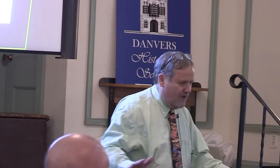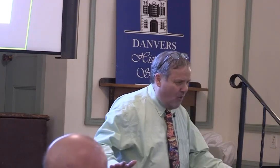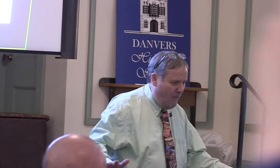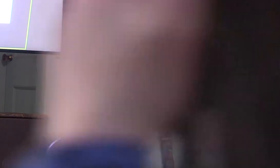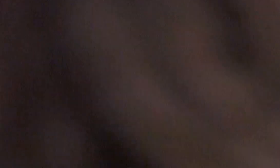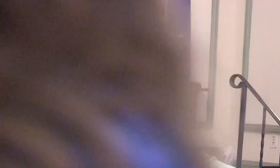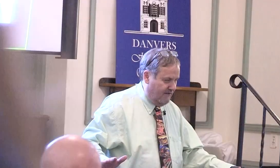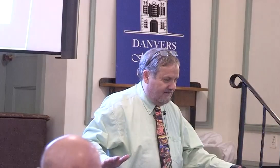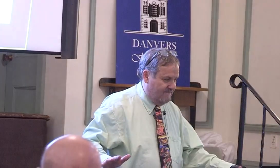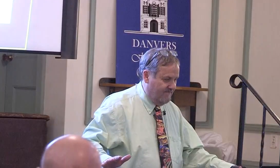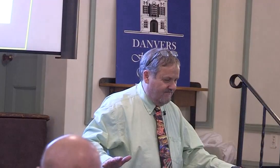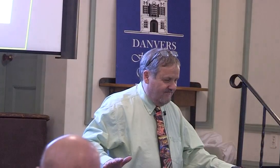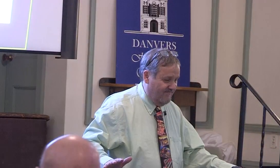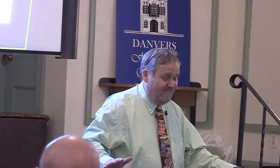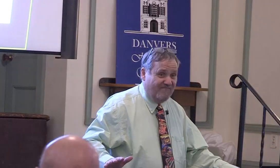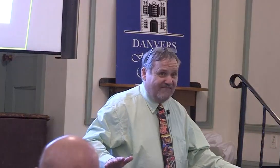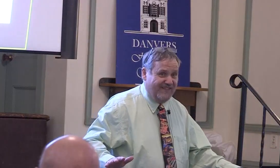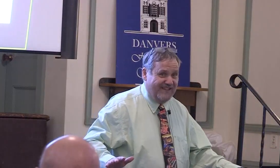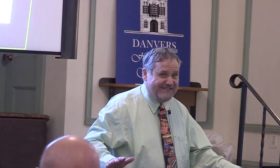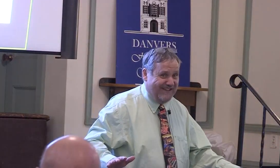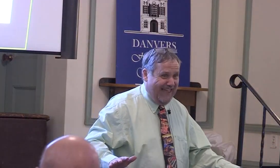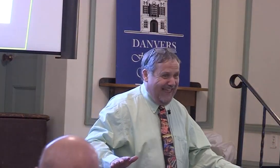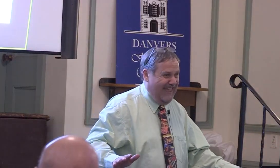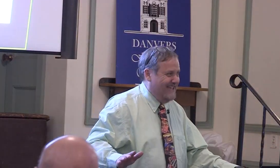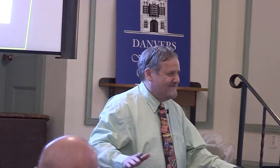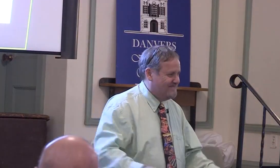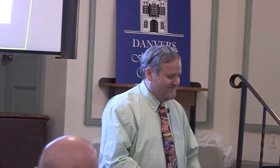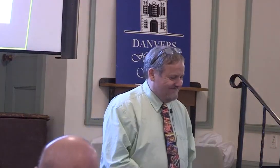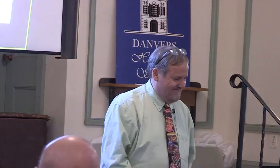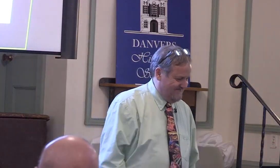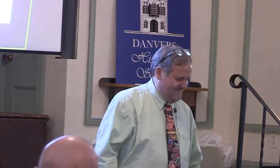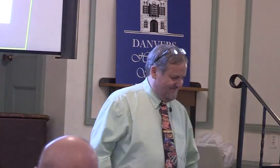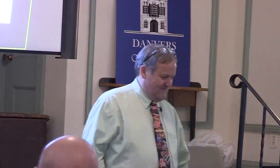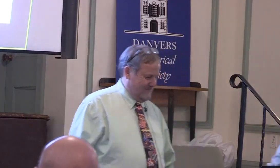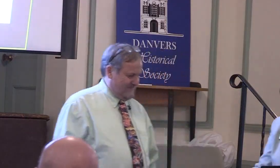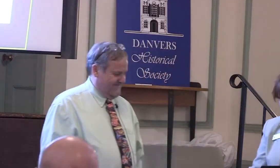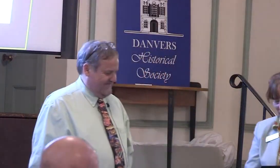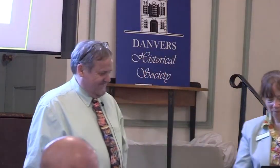It's okay, don't panic. It's okay.